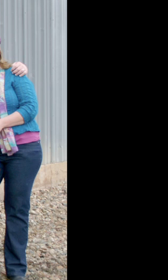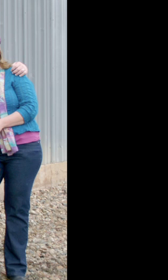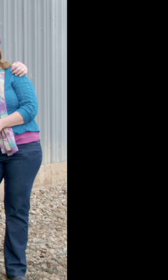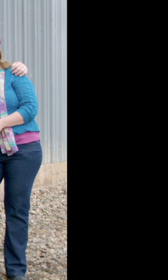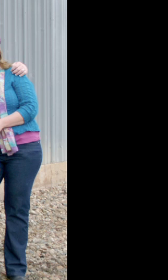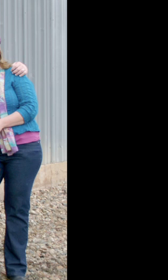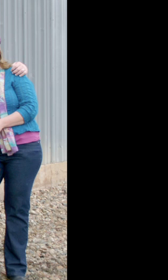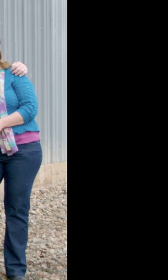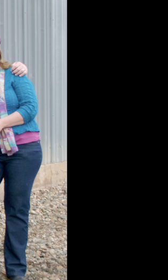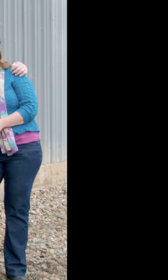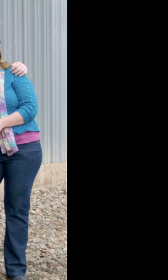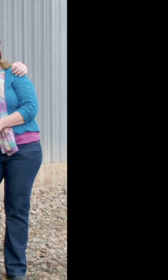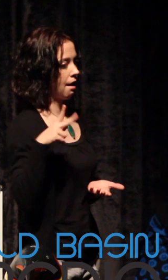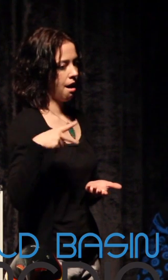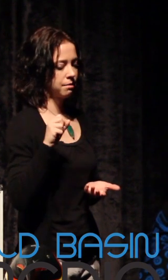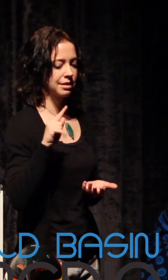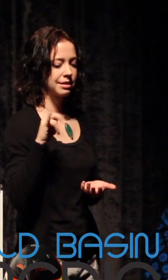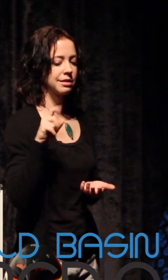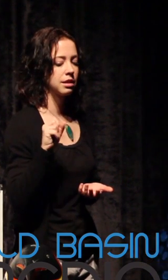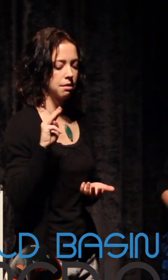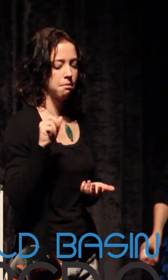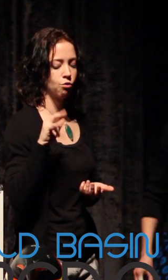Pick Up Sticks Marimba for your halftime entertainment.